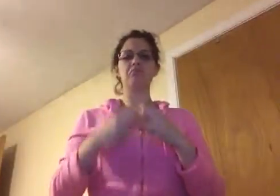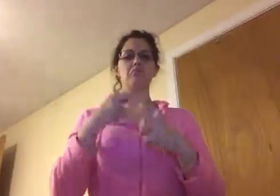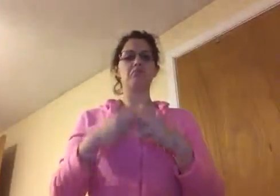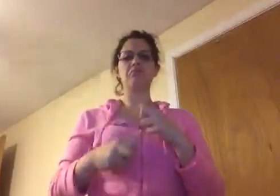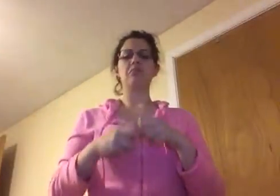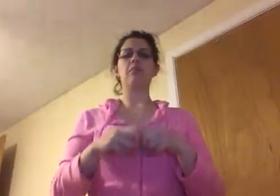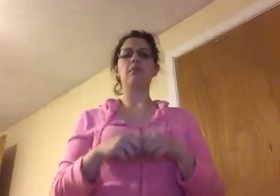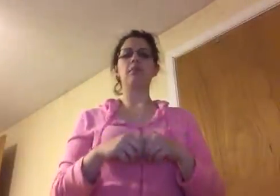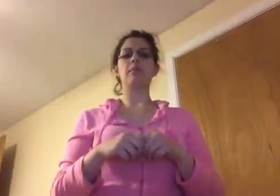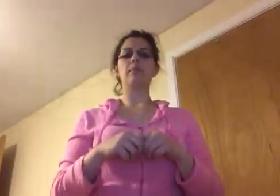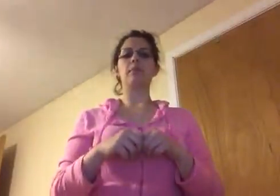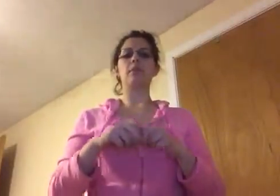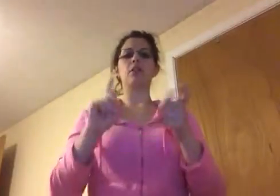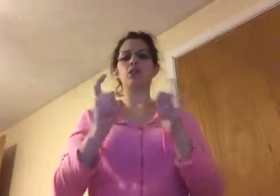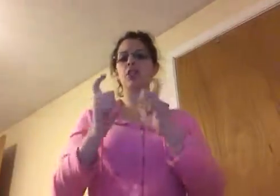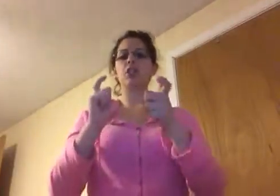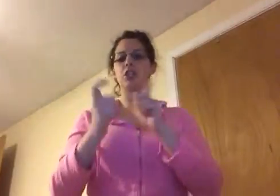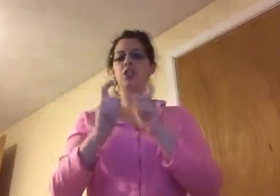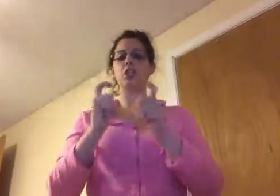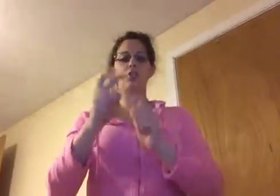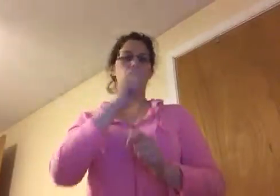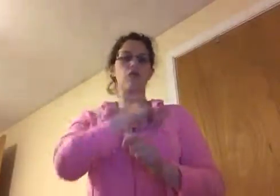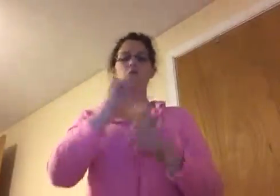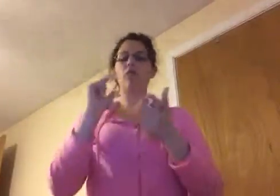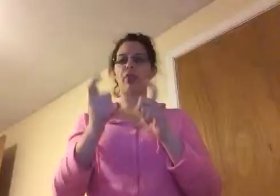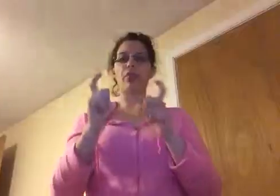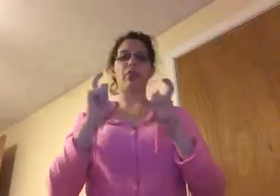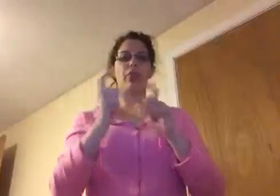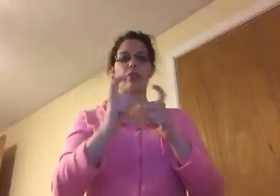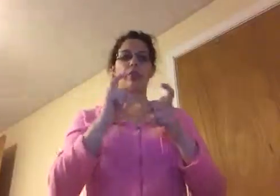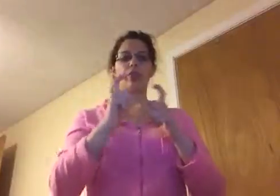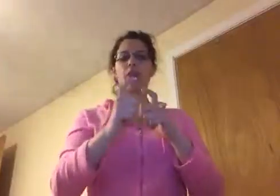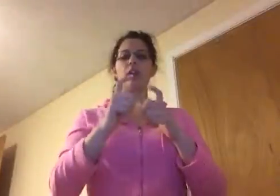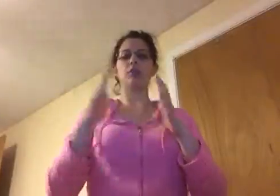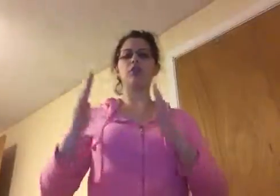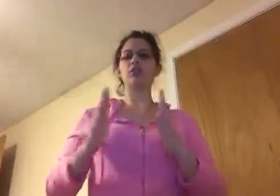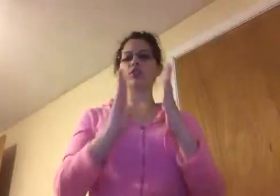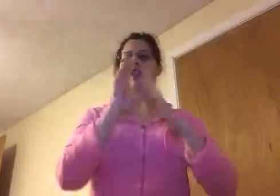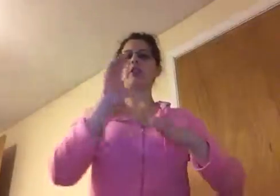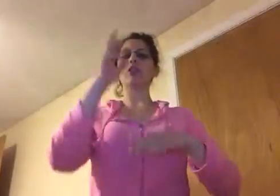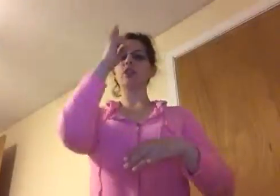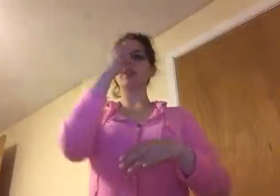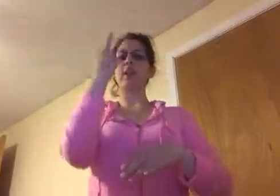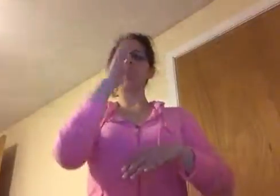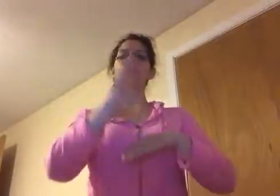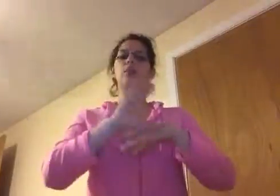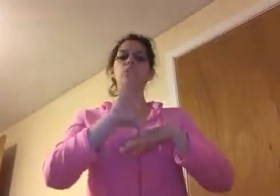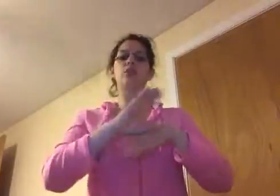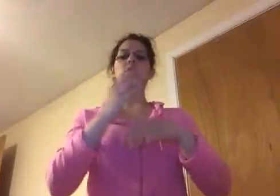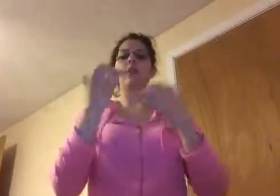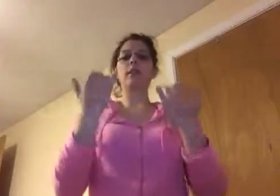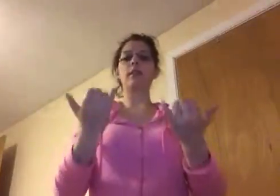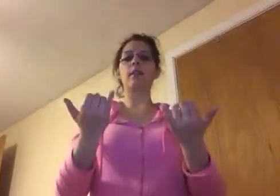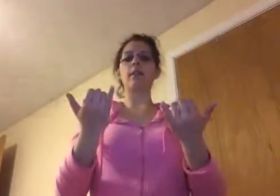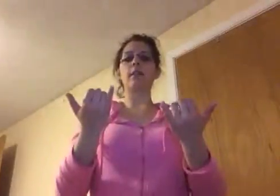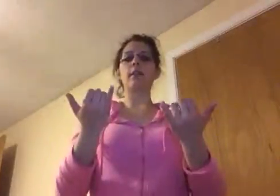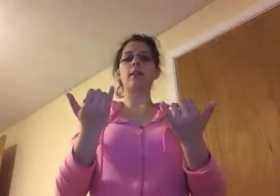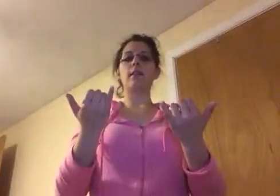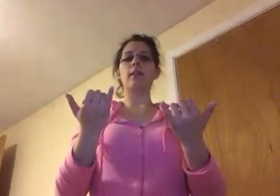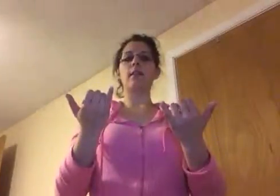occurred. People had already challenged the authority of the Catholic Church. And now King Henry VIII, pictured here with his 6 wives,